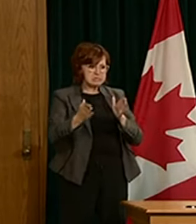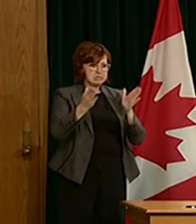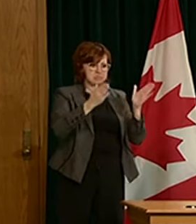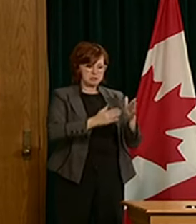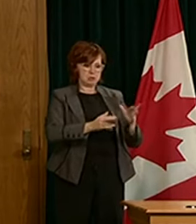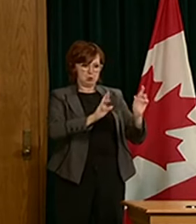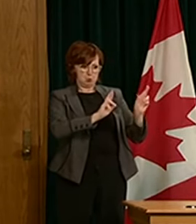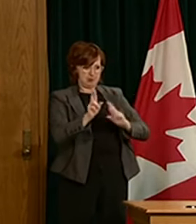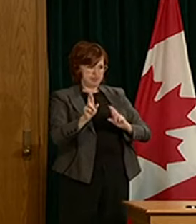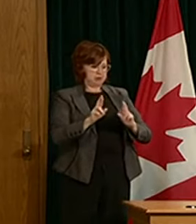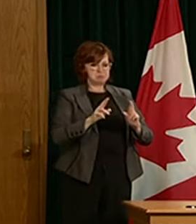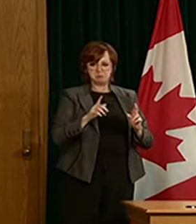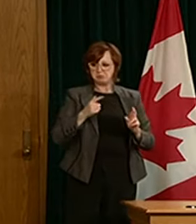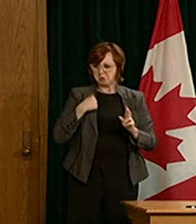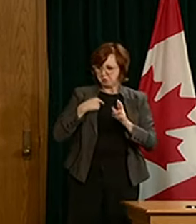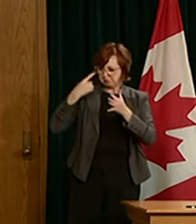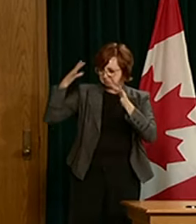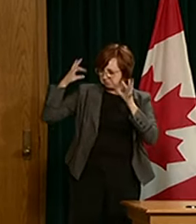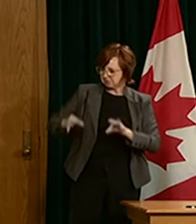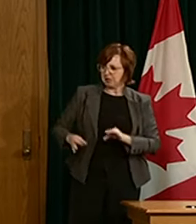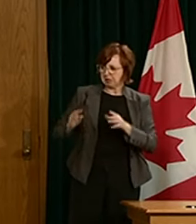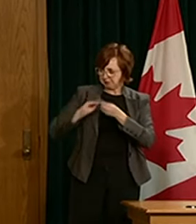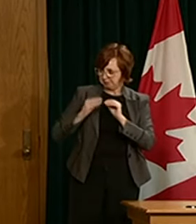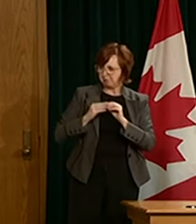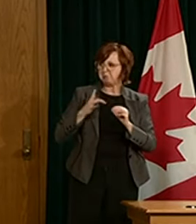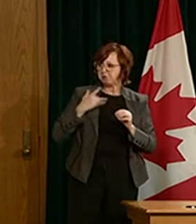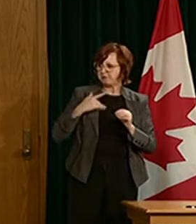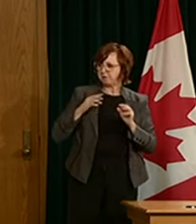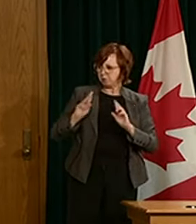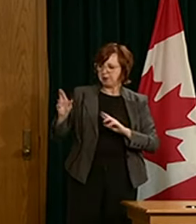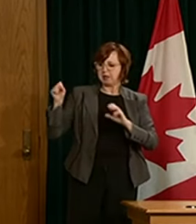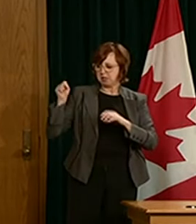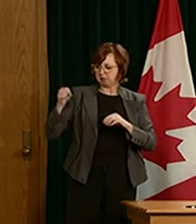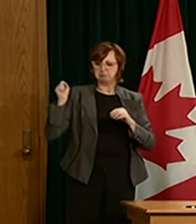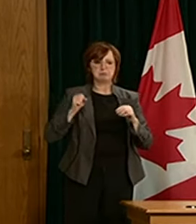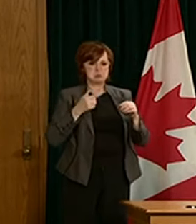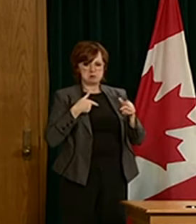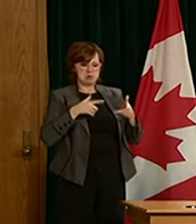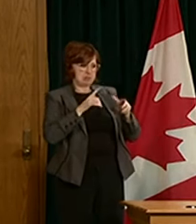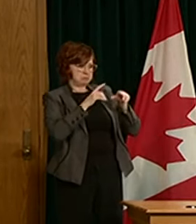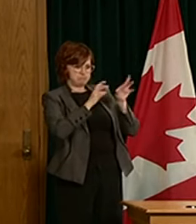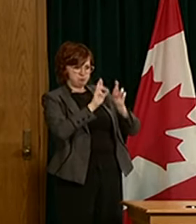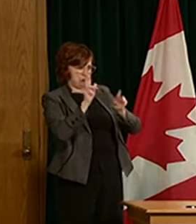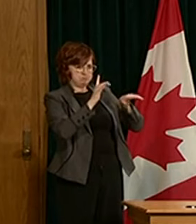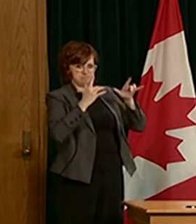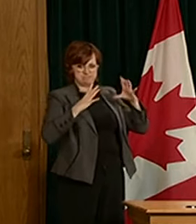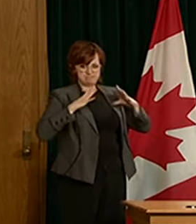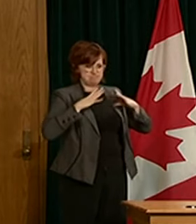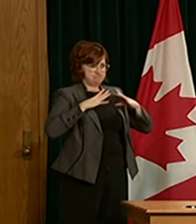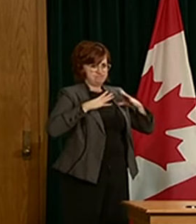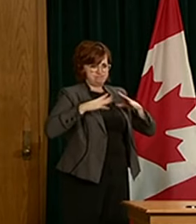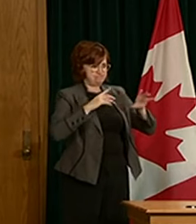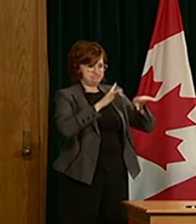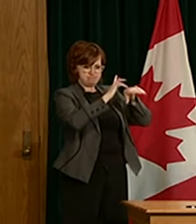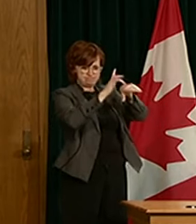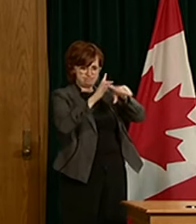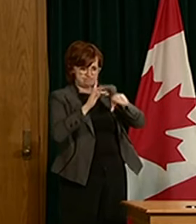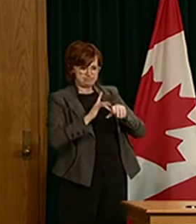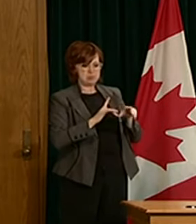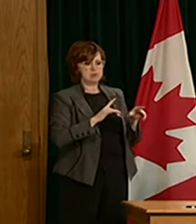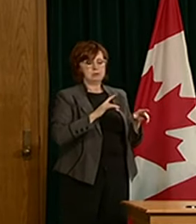spaces now in a staged way that will be applied based on patient demand that walks